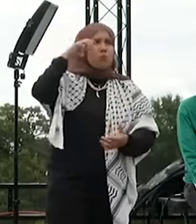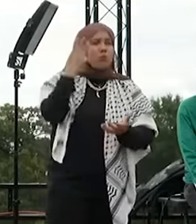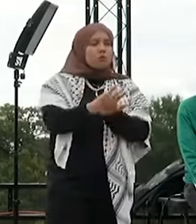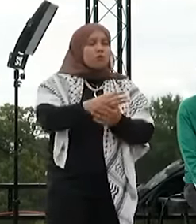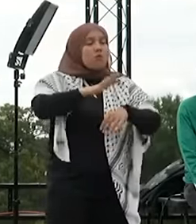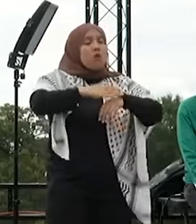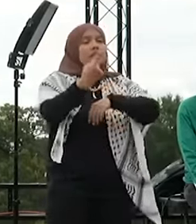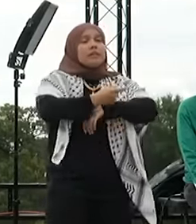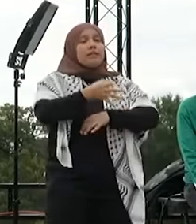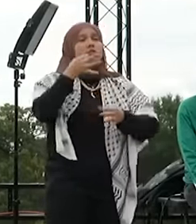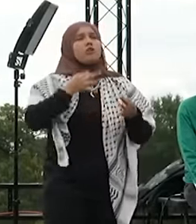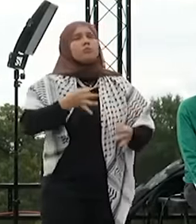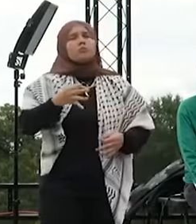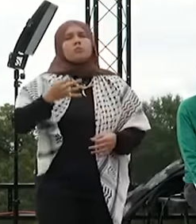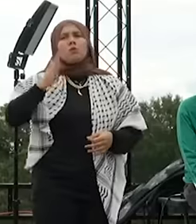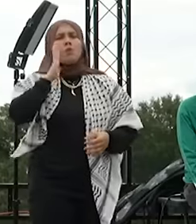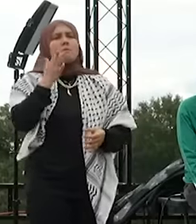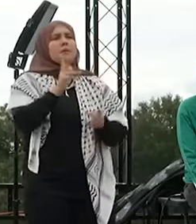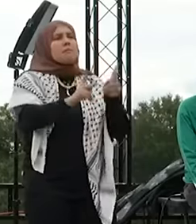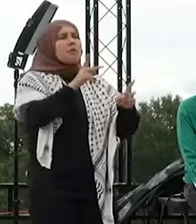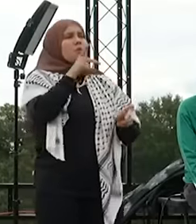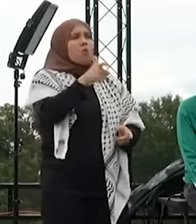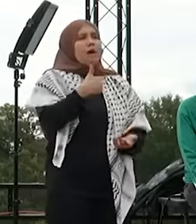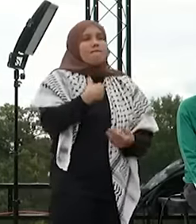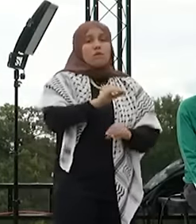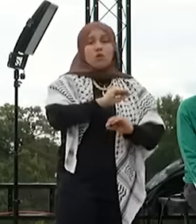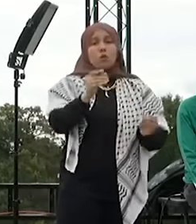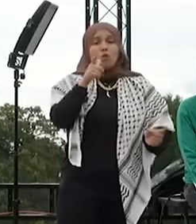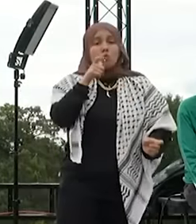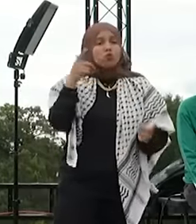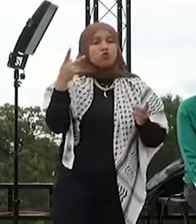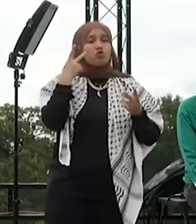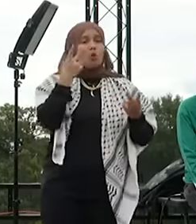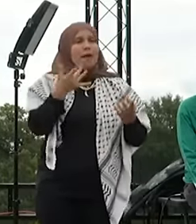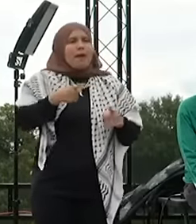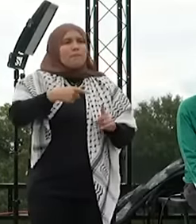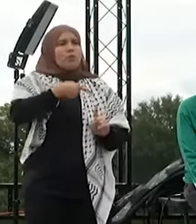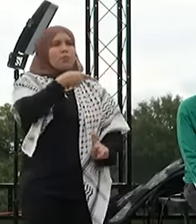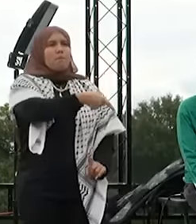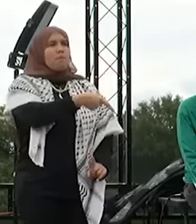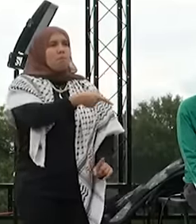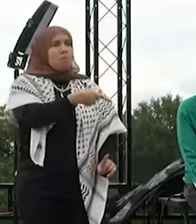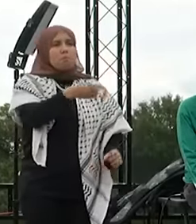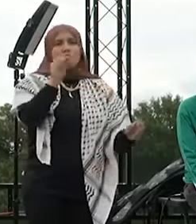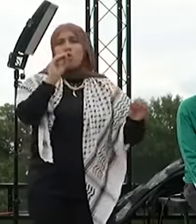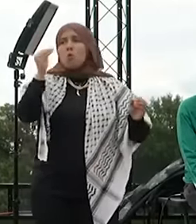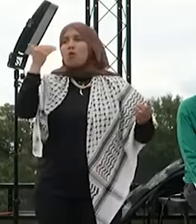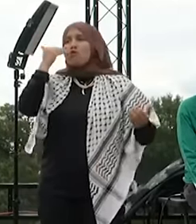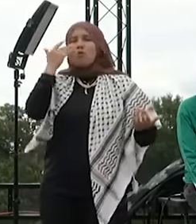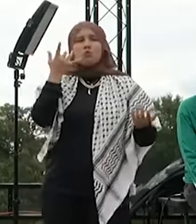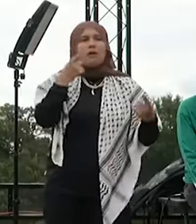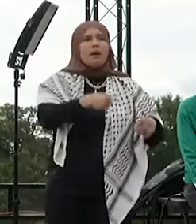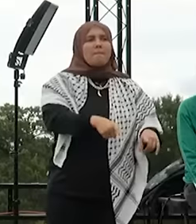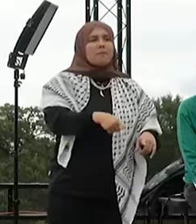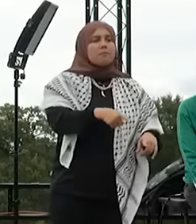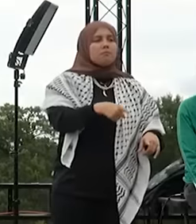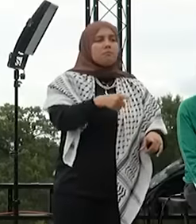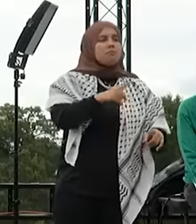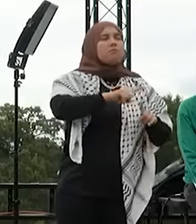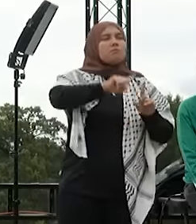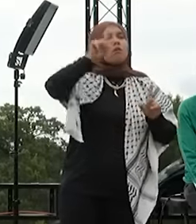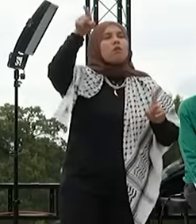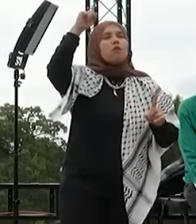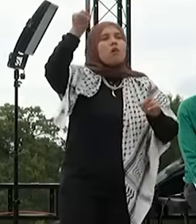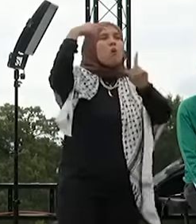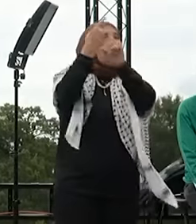will be people who have no one to witness for them. And if He is their only witness, that will be